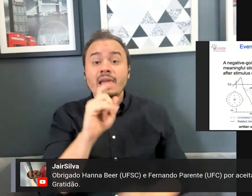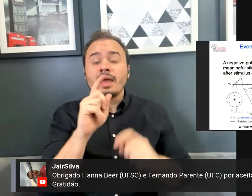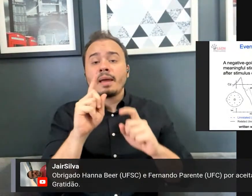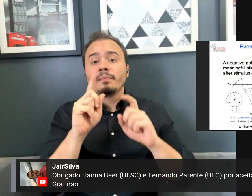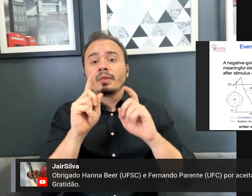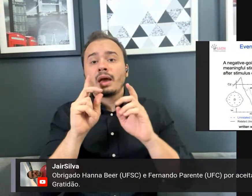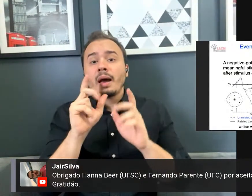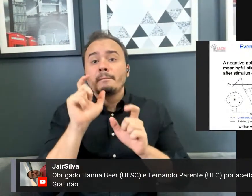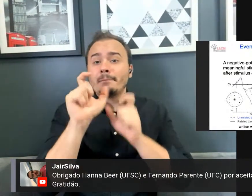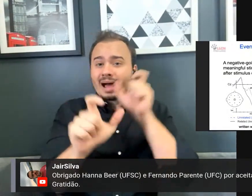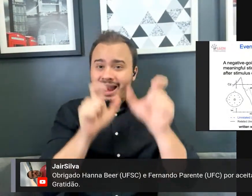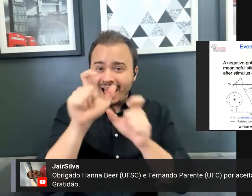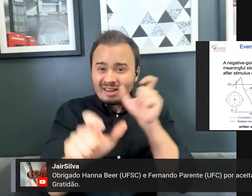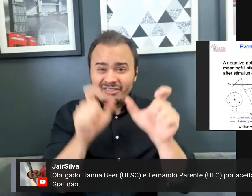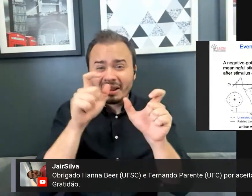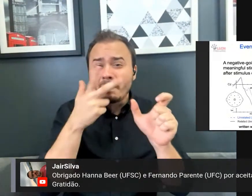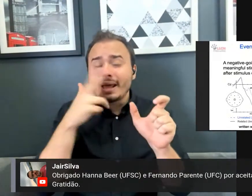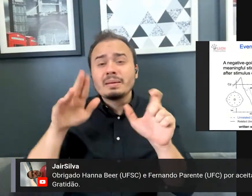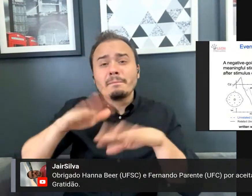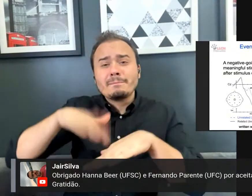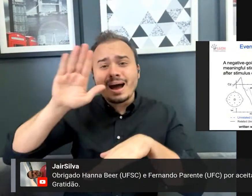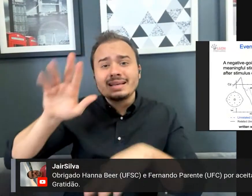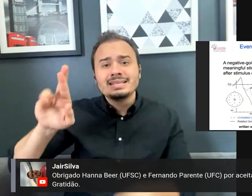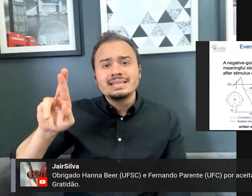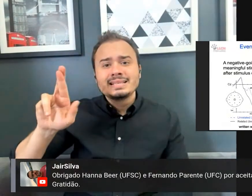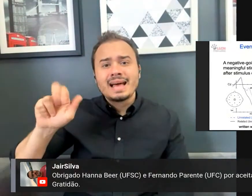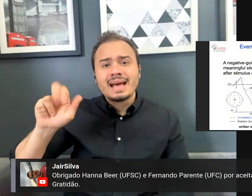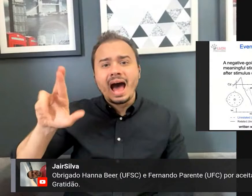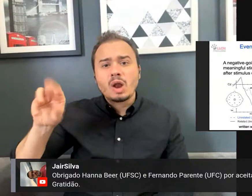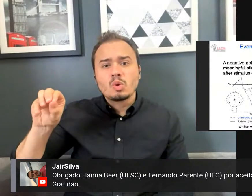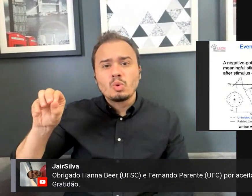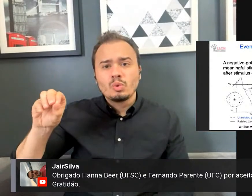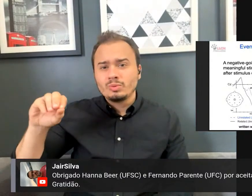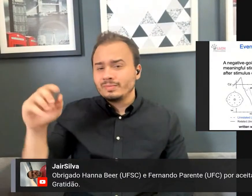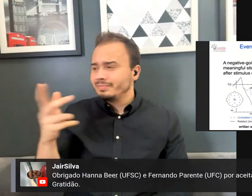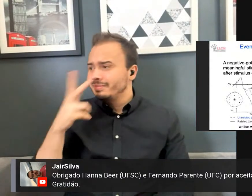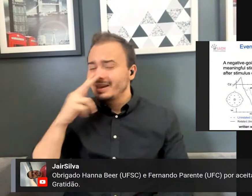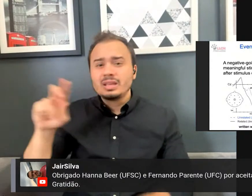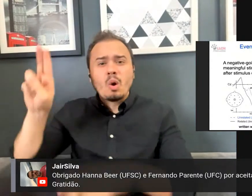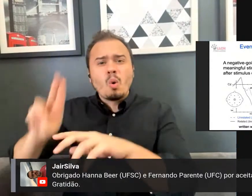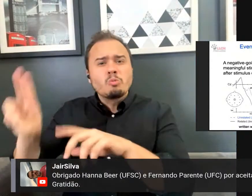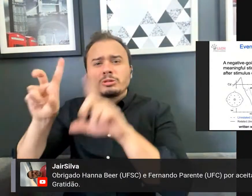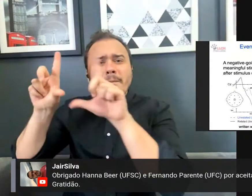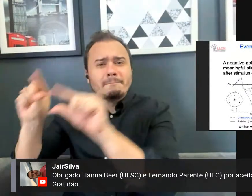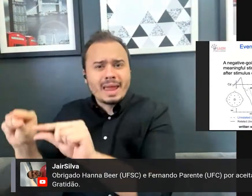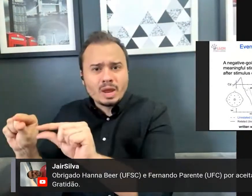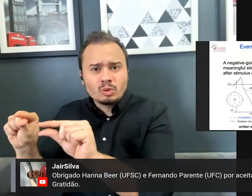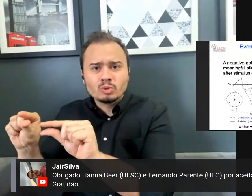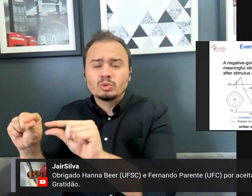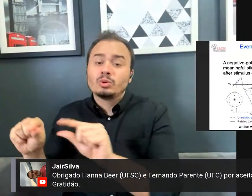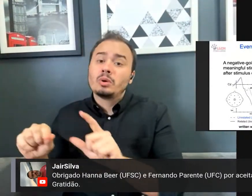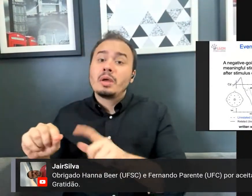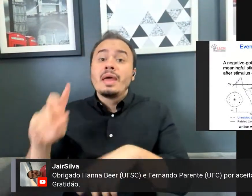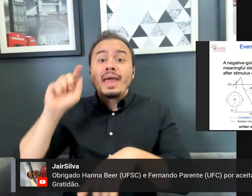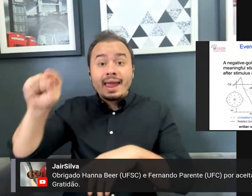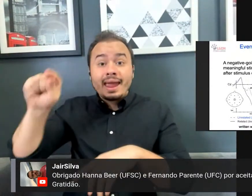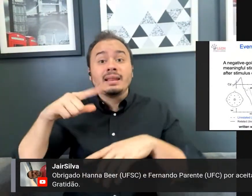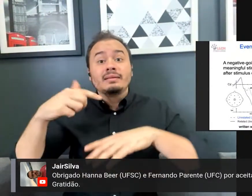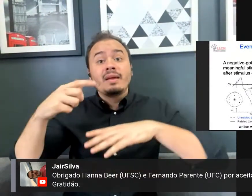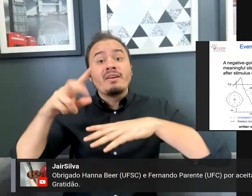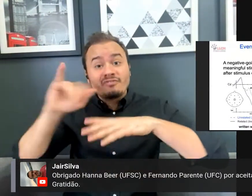more negative response than high frequency words. Low frequency words require more processing to activate